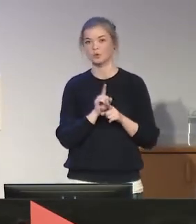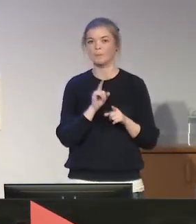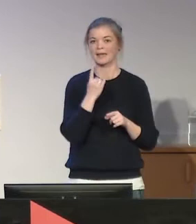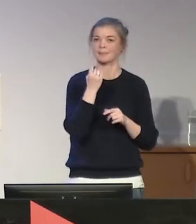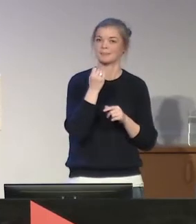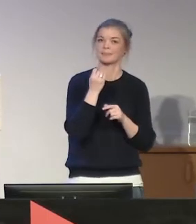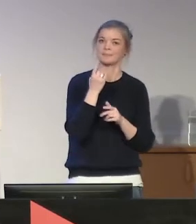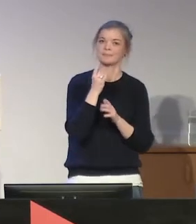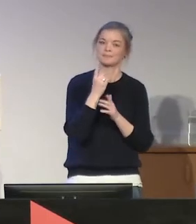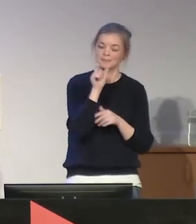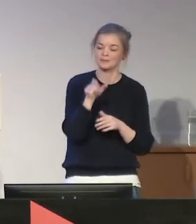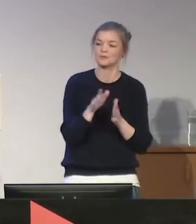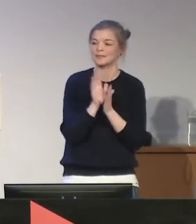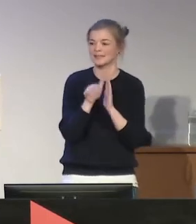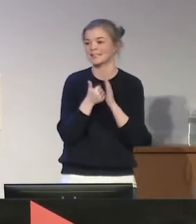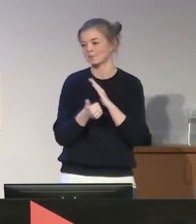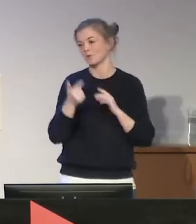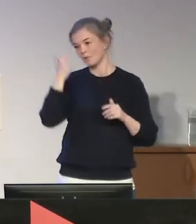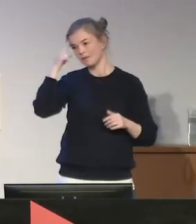it's